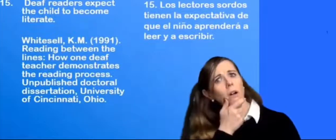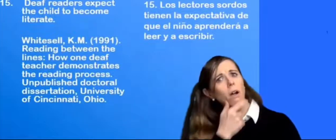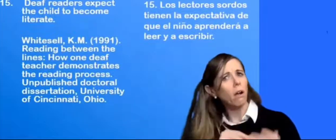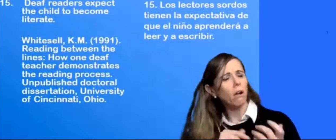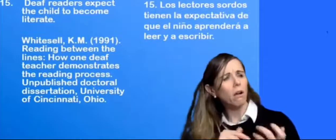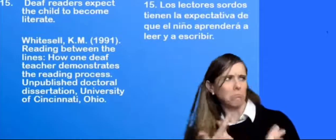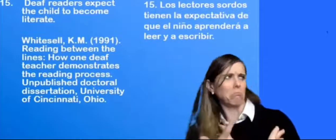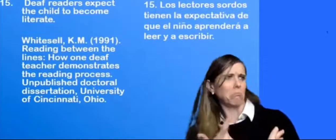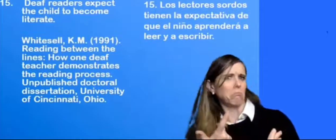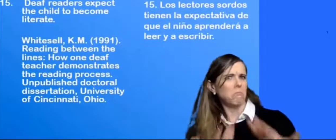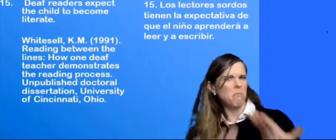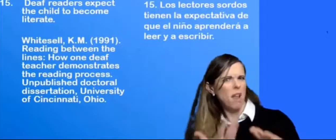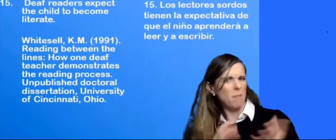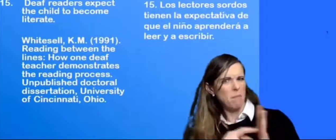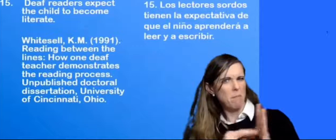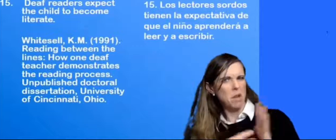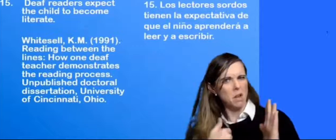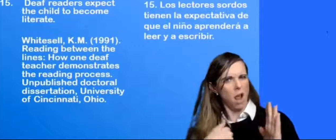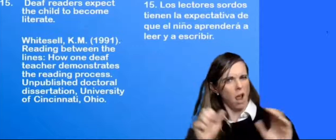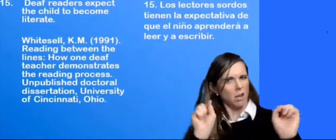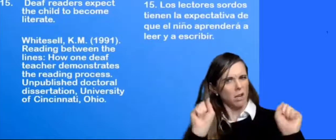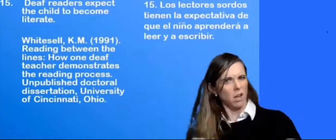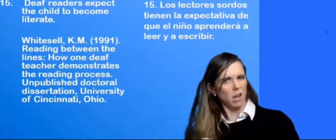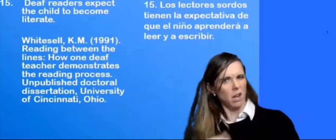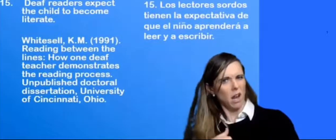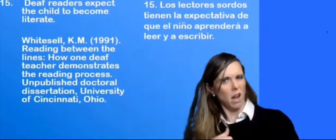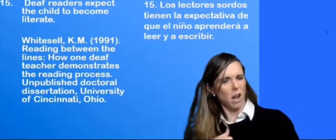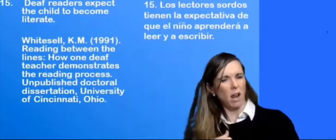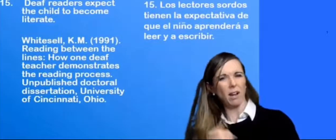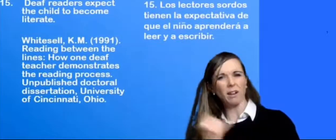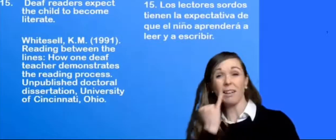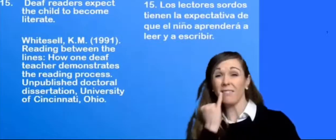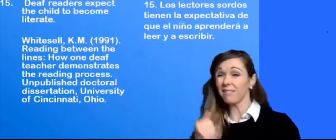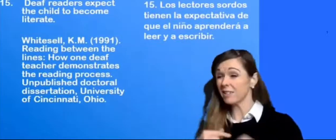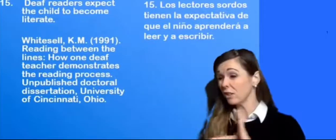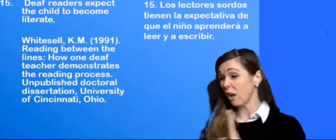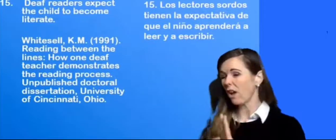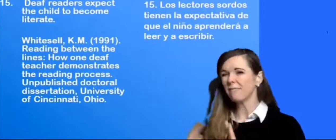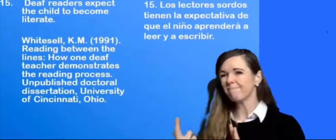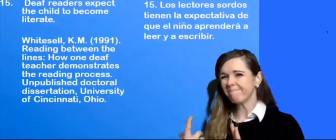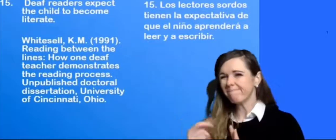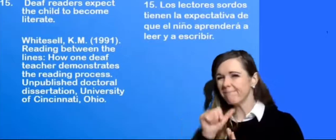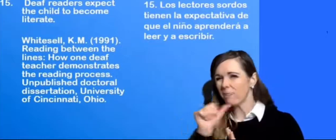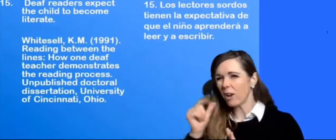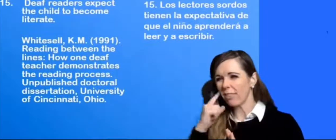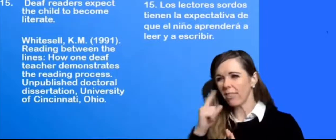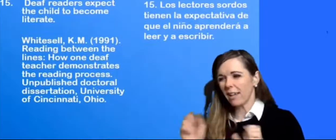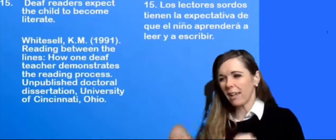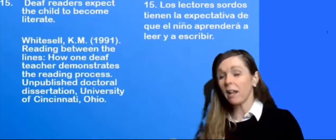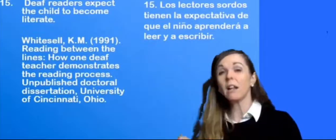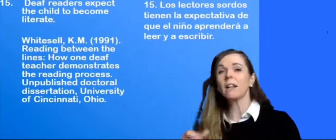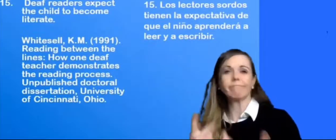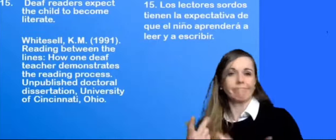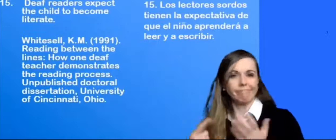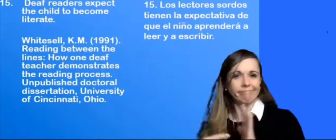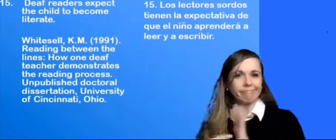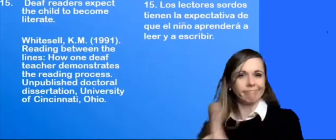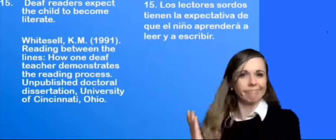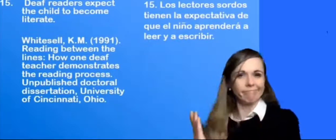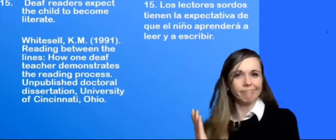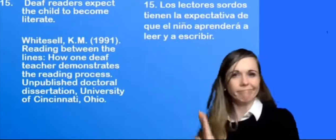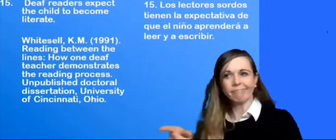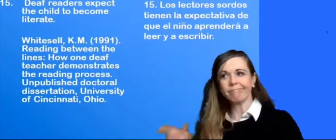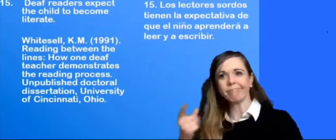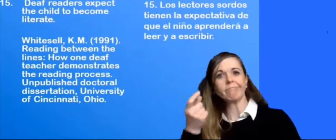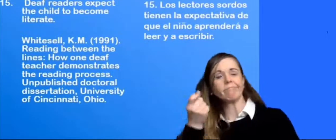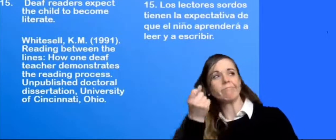read. They absolutely will read, and they will have good reading skills. That's where we need to come from, because then your child can feel, maybe I can